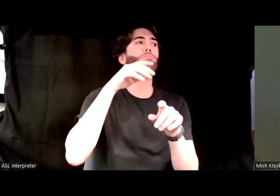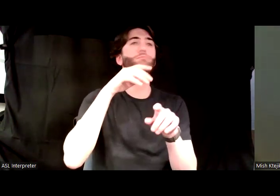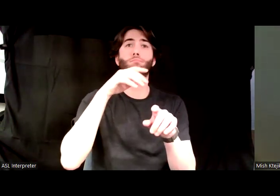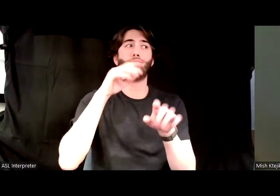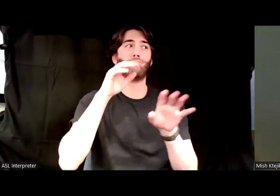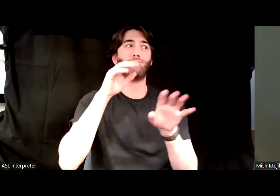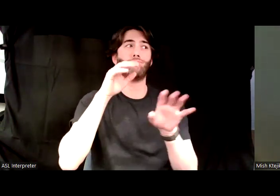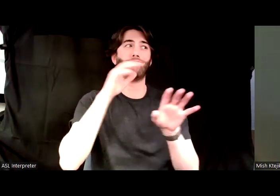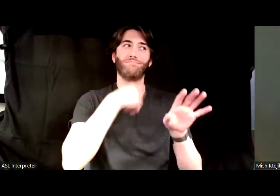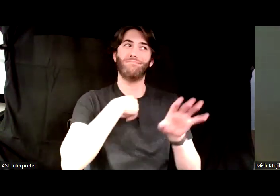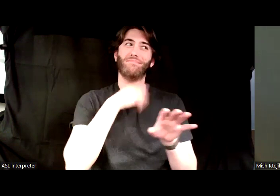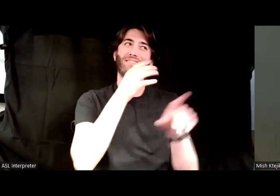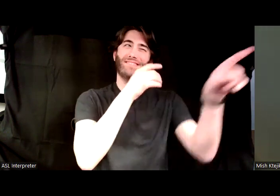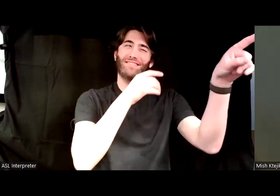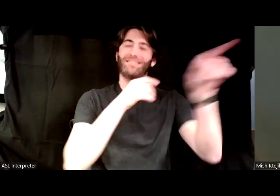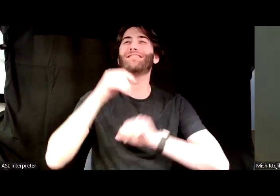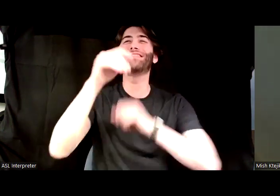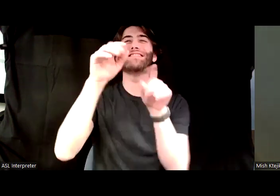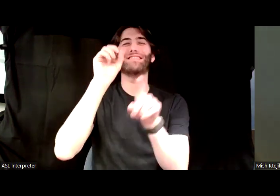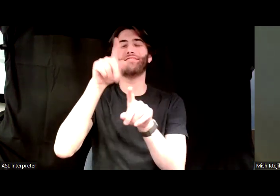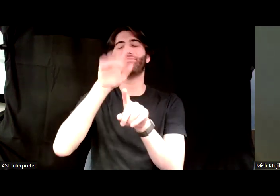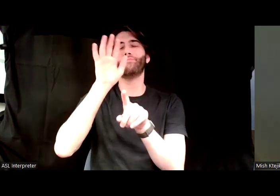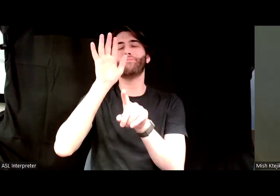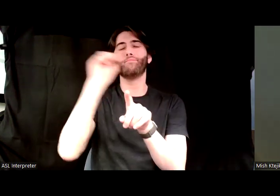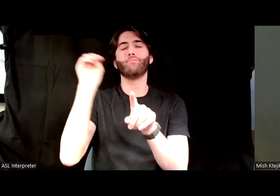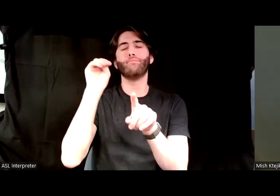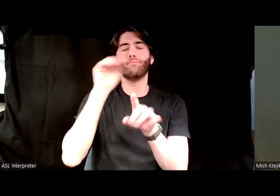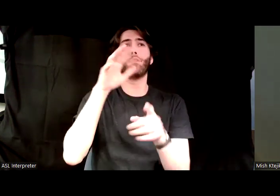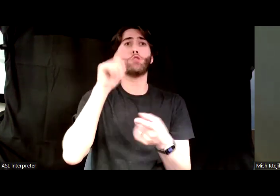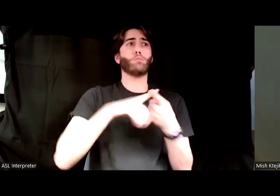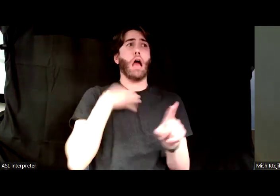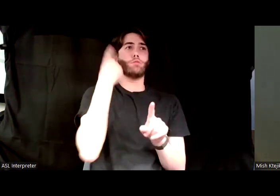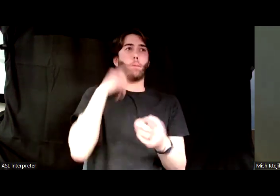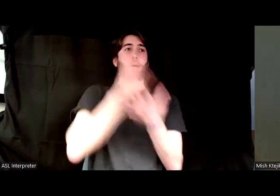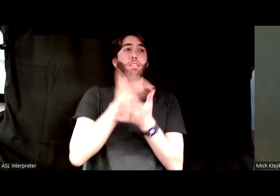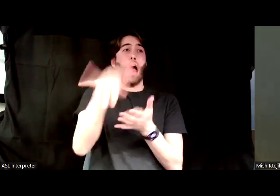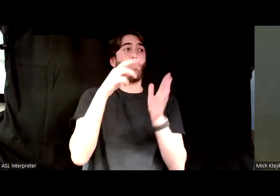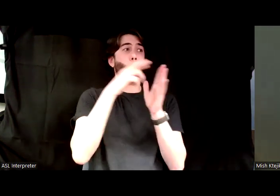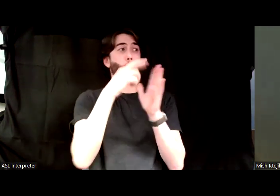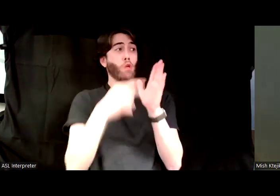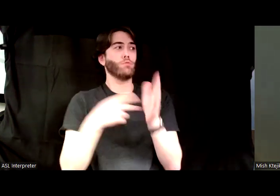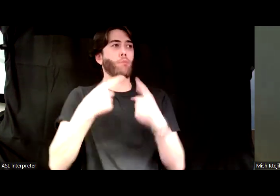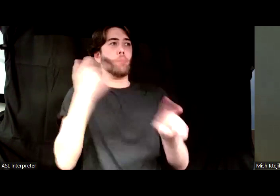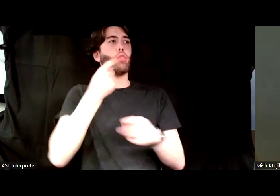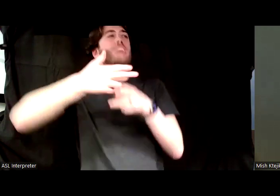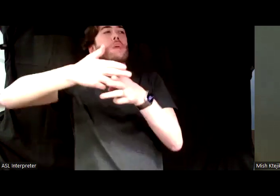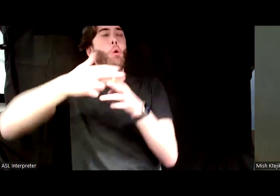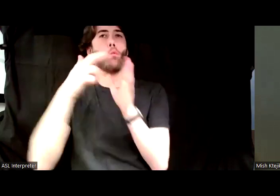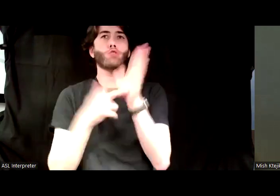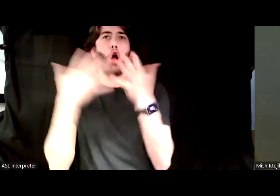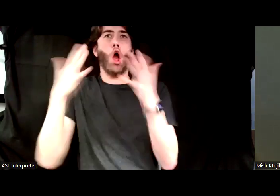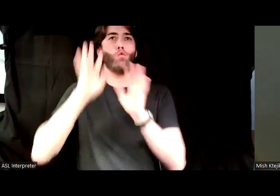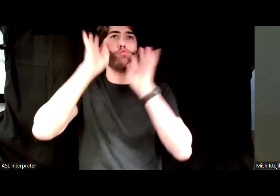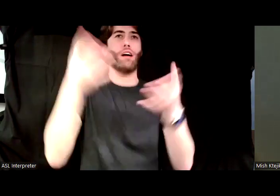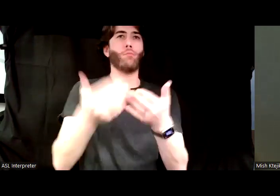Okay, I'm Jack. I see you over there. It's my understanding, my belief that the